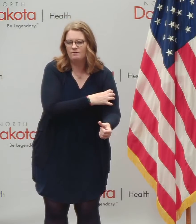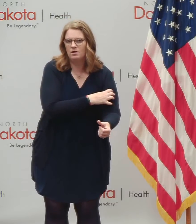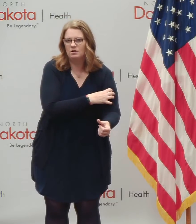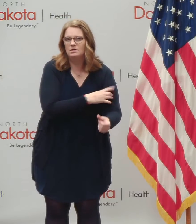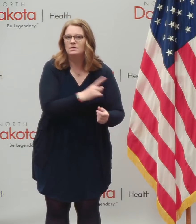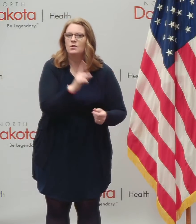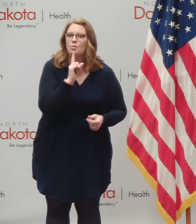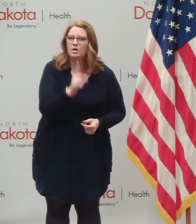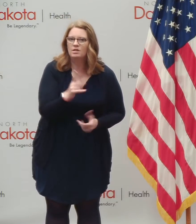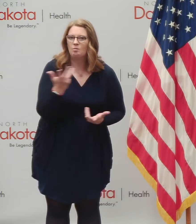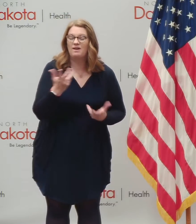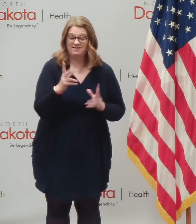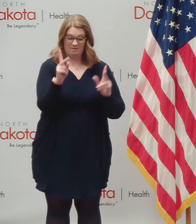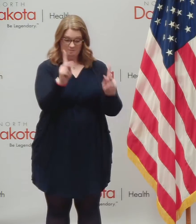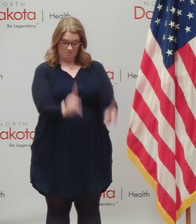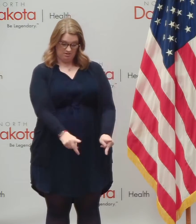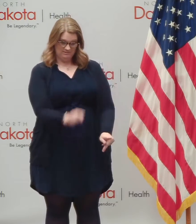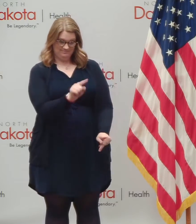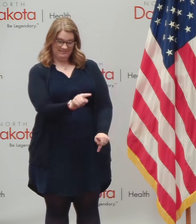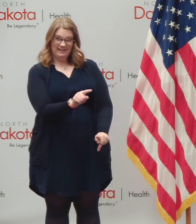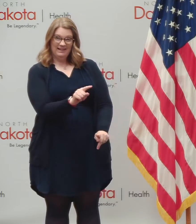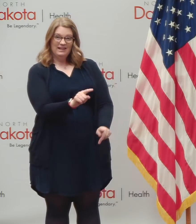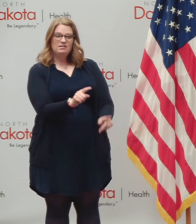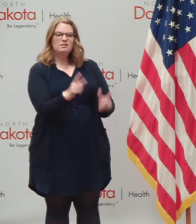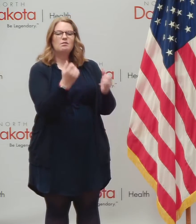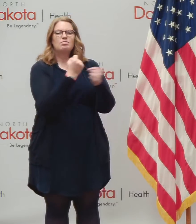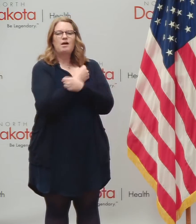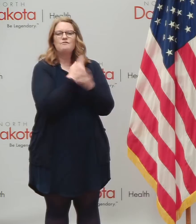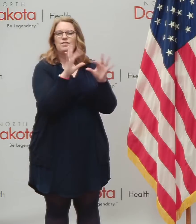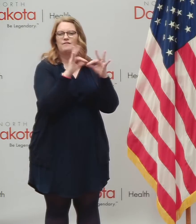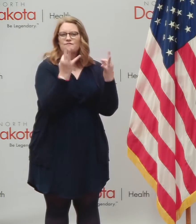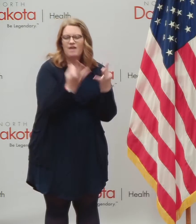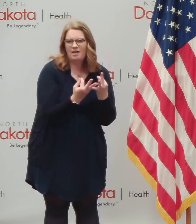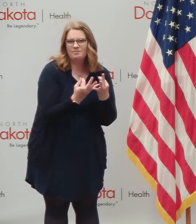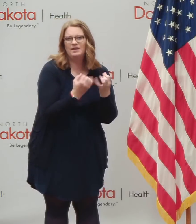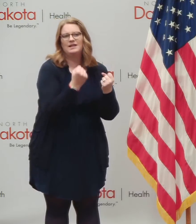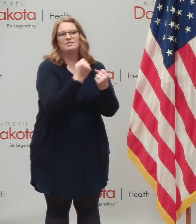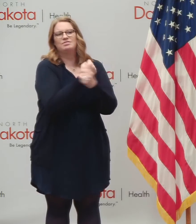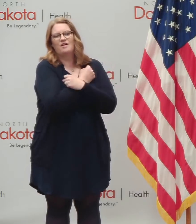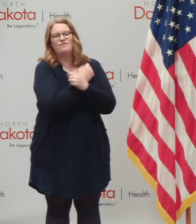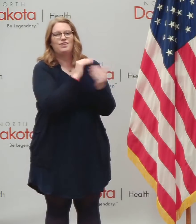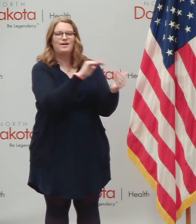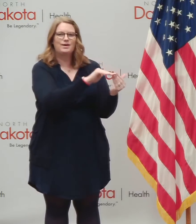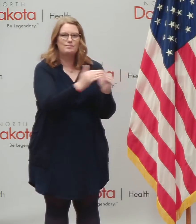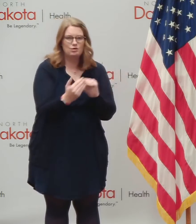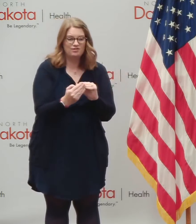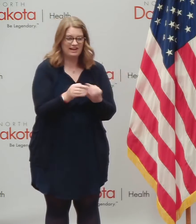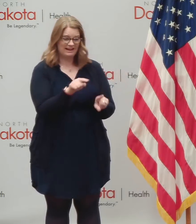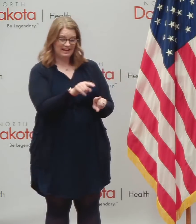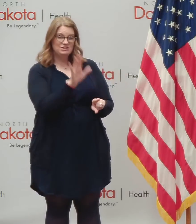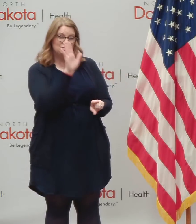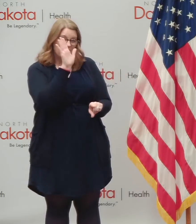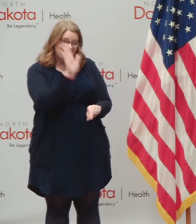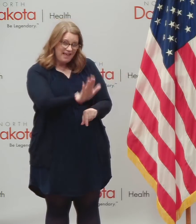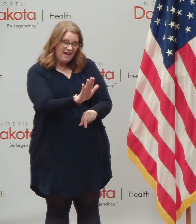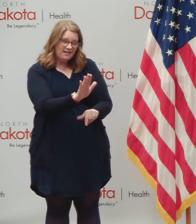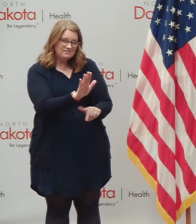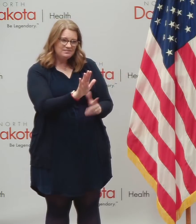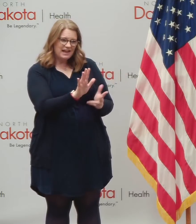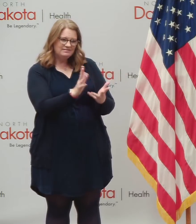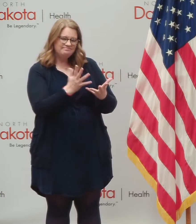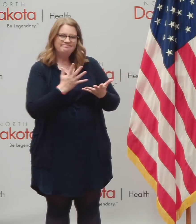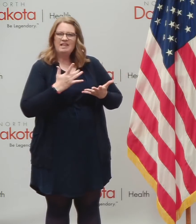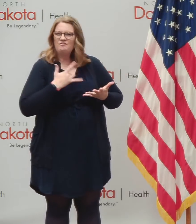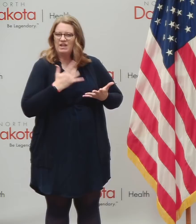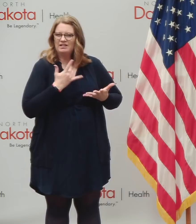family, a love for their community, a love for their team. I mean, these things are powerful motivating forces, and we know that in the